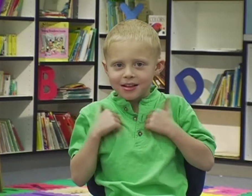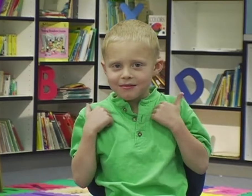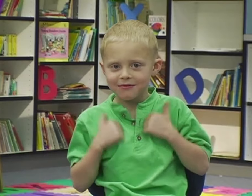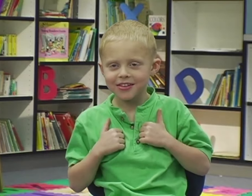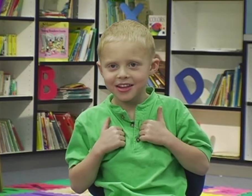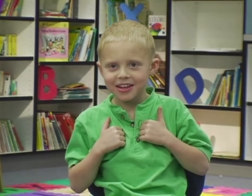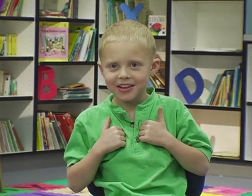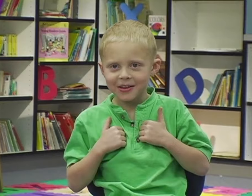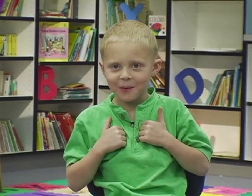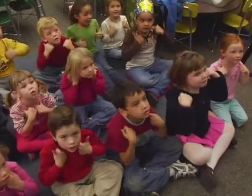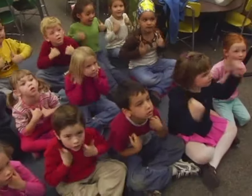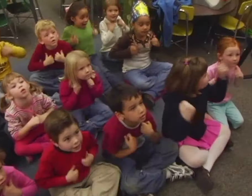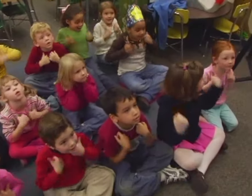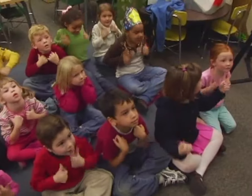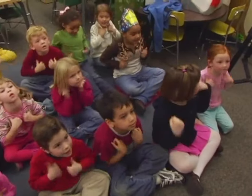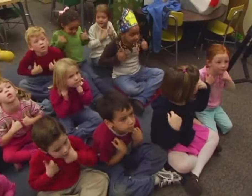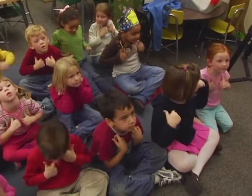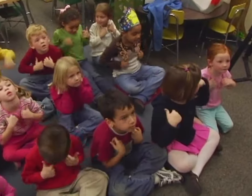Show the straps.